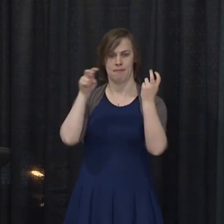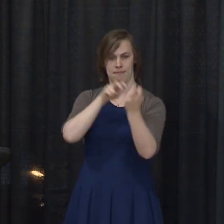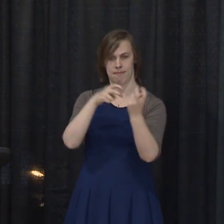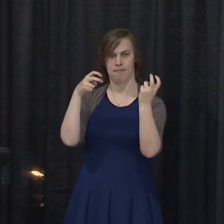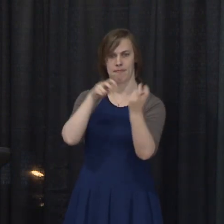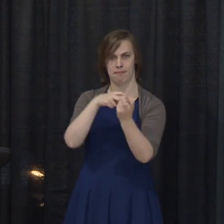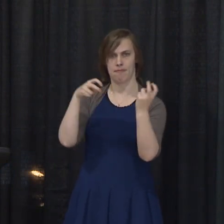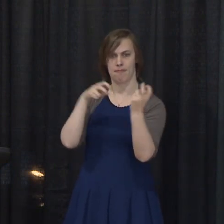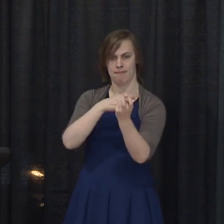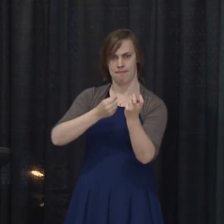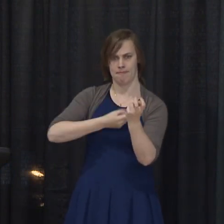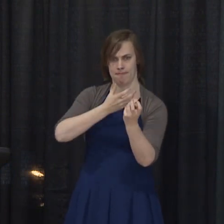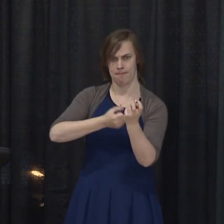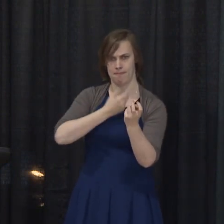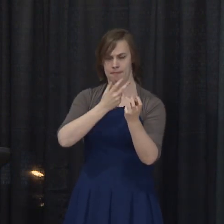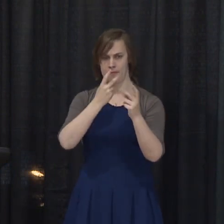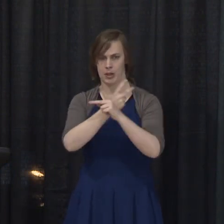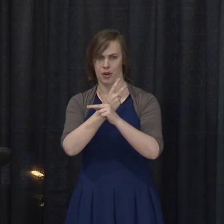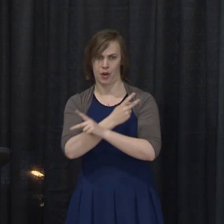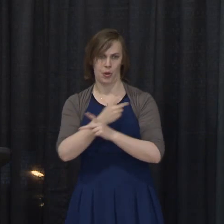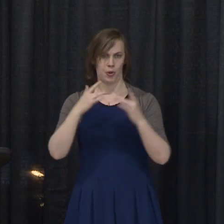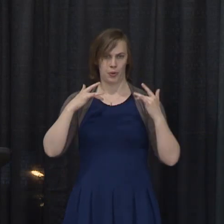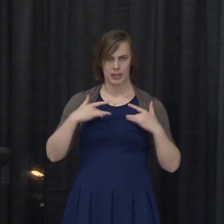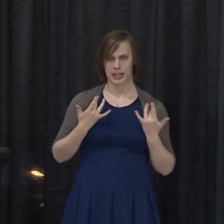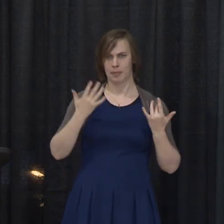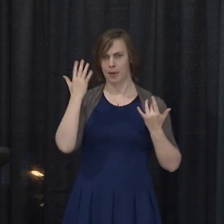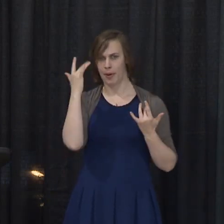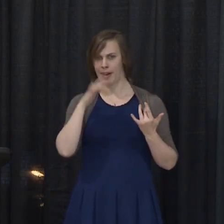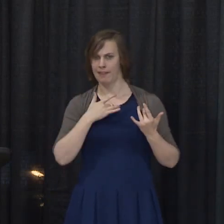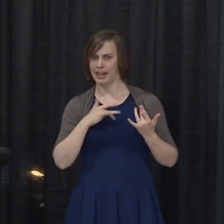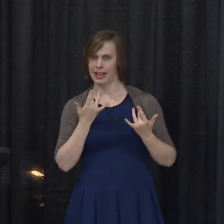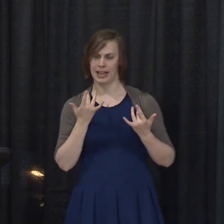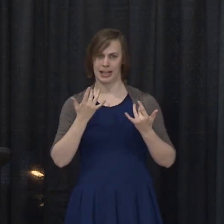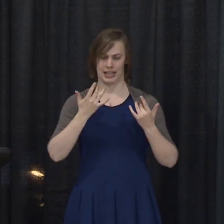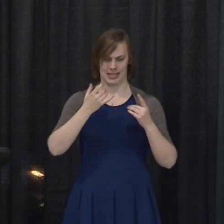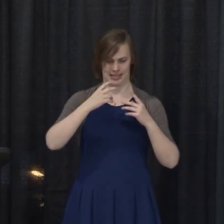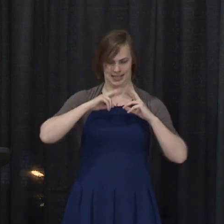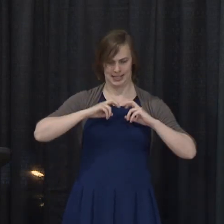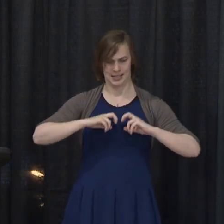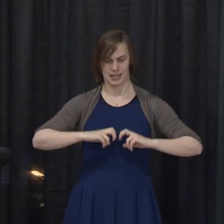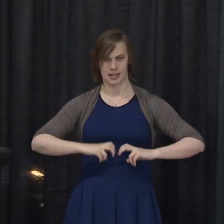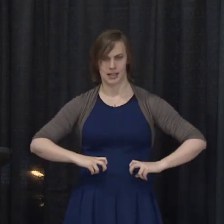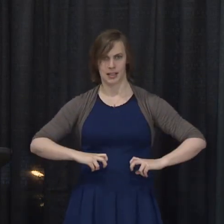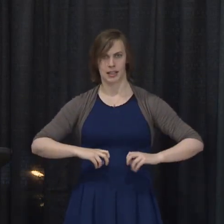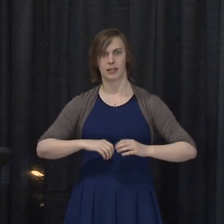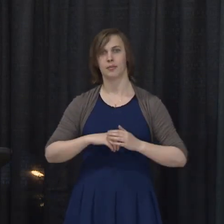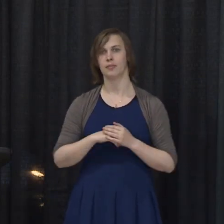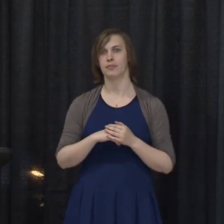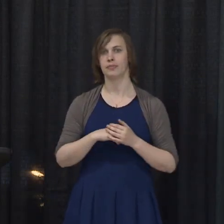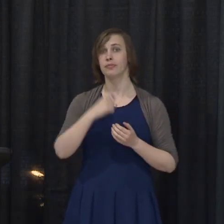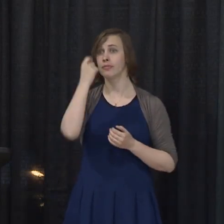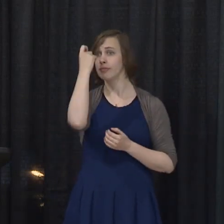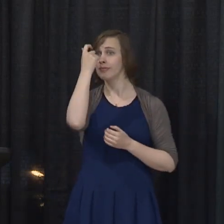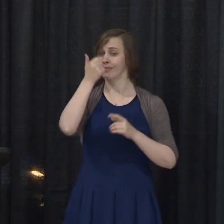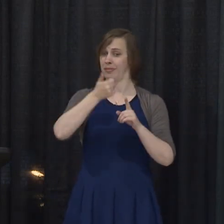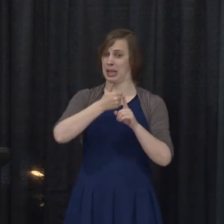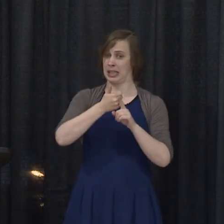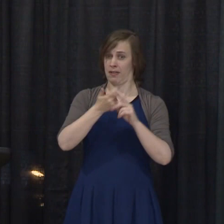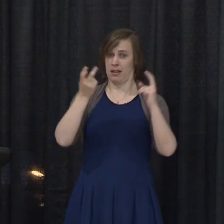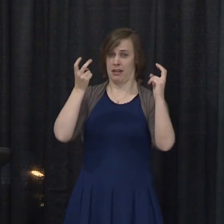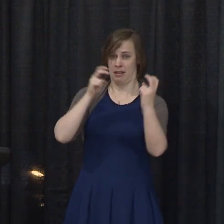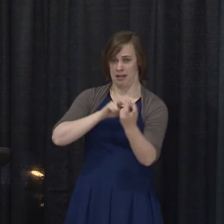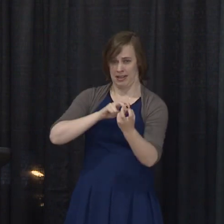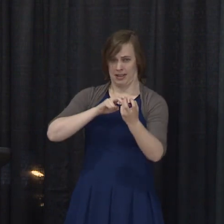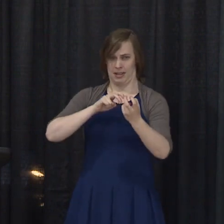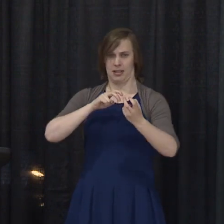clarity, and dial down the white noise. The process for balance has been just that, a process. I distinctly remember